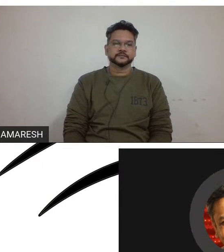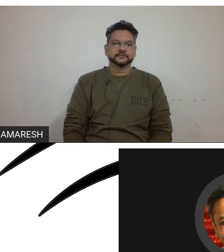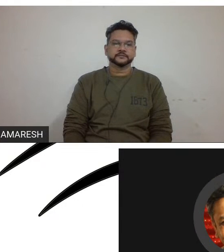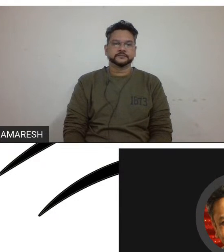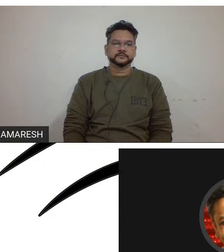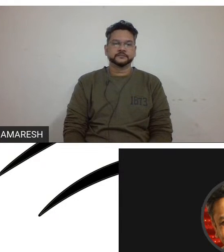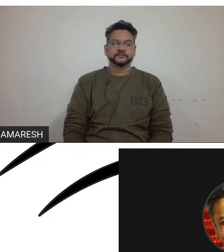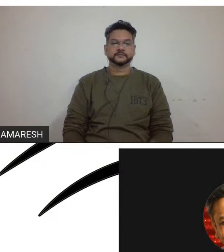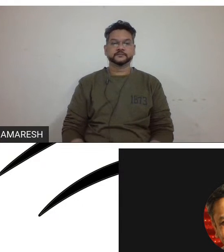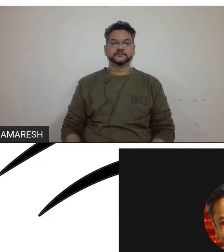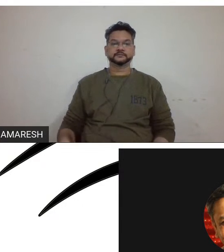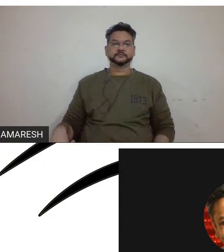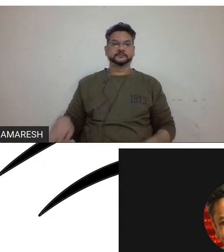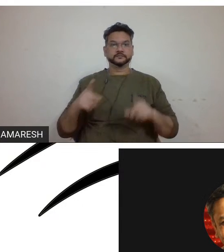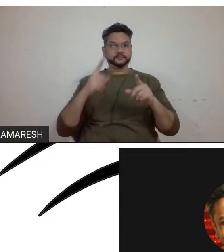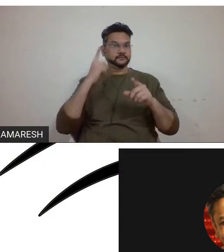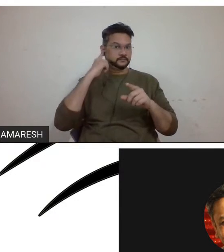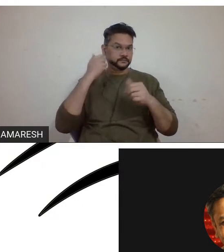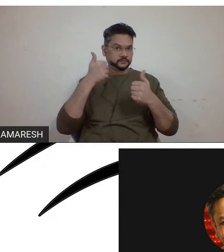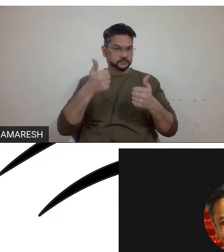Hi, are you able to hear me?